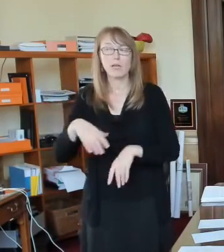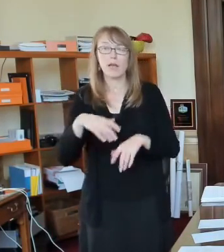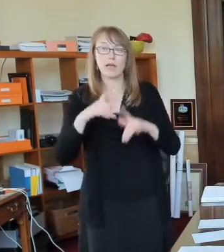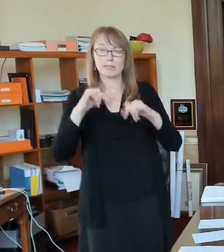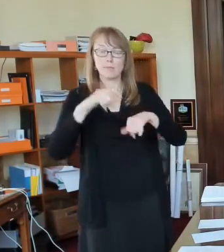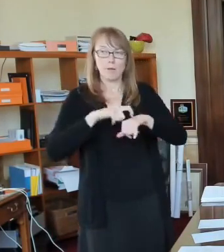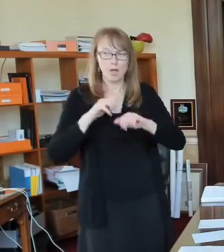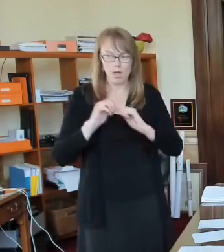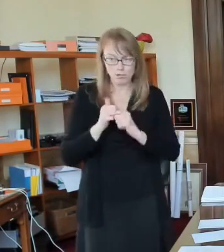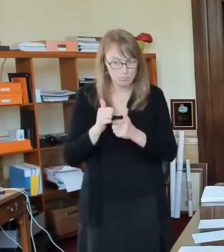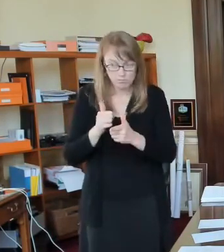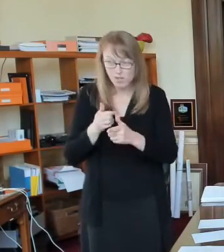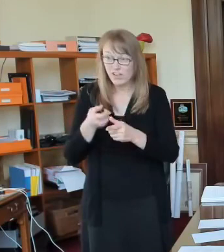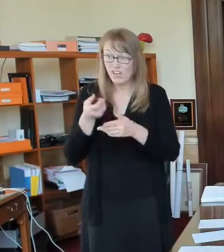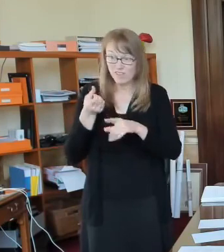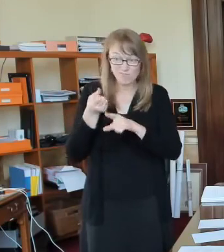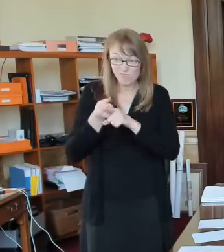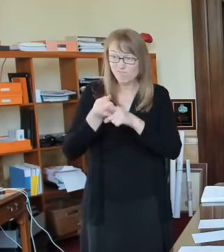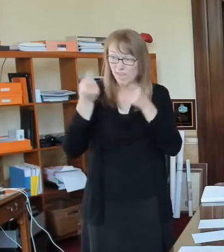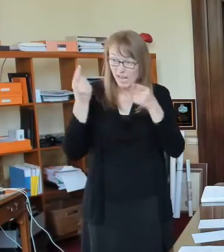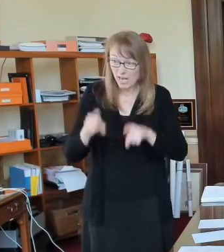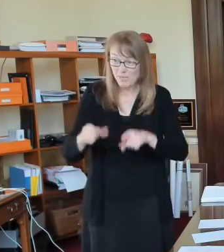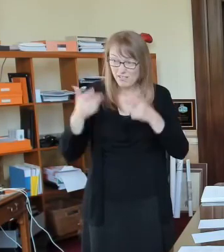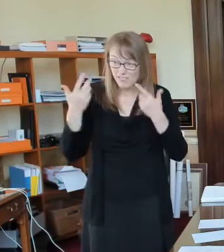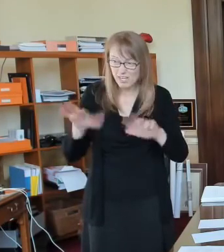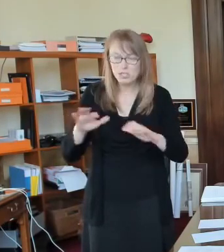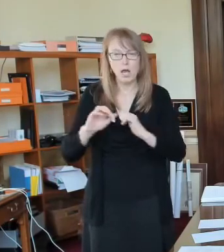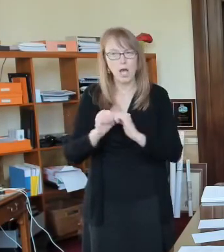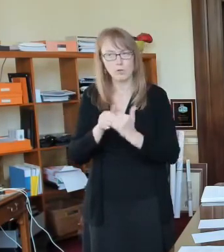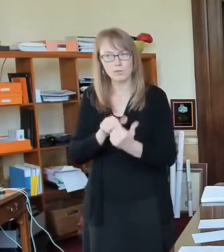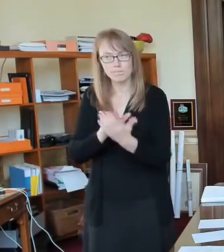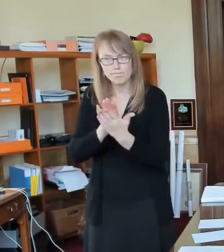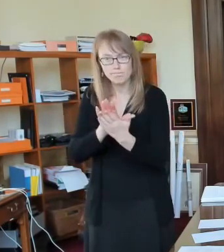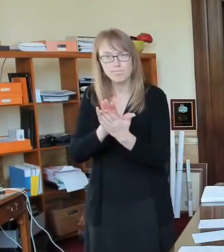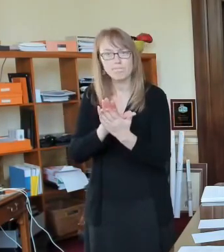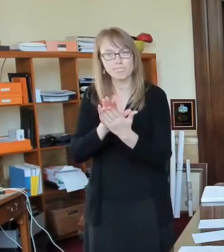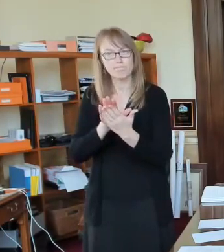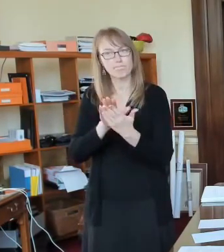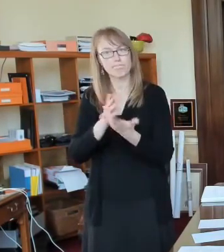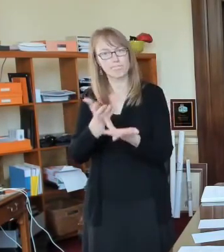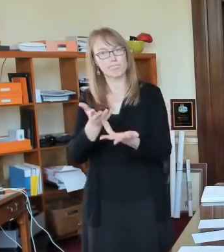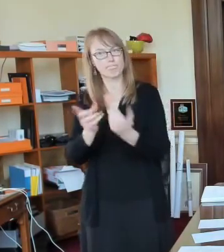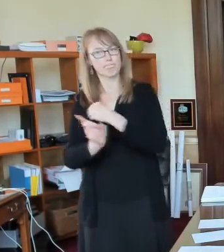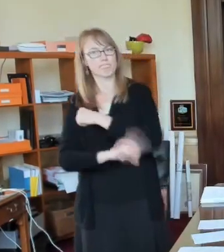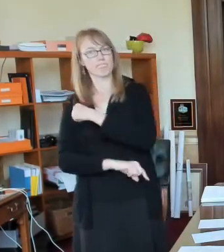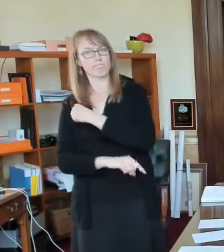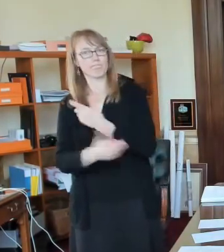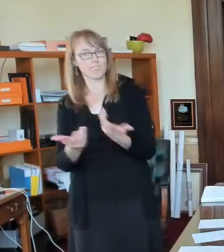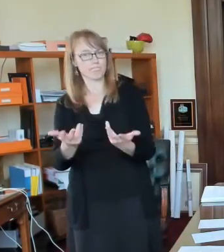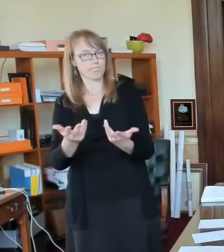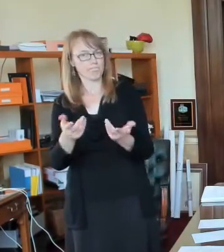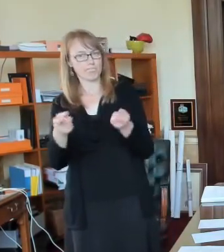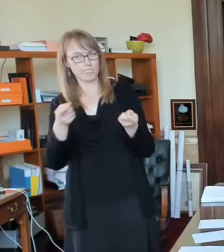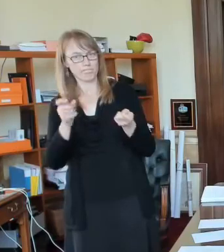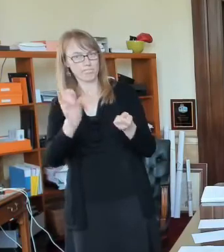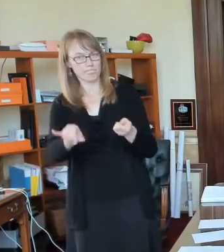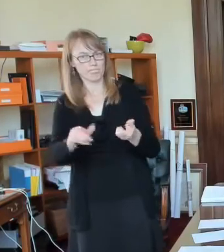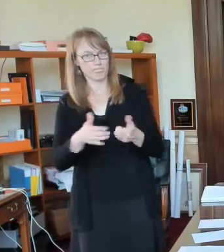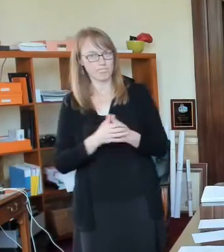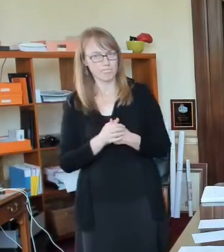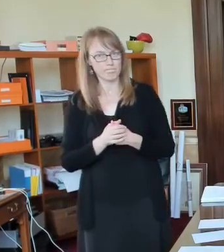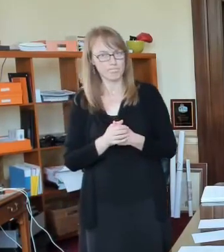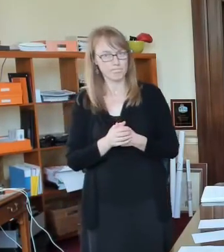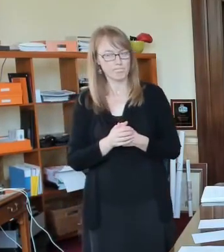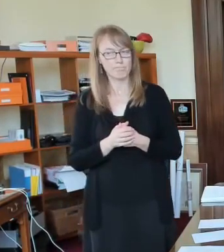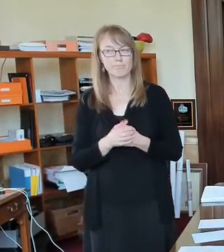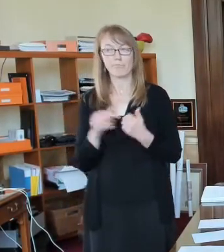an equally huge public health crisis in our area. In the city of St. Louis so far this year, there have